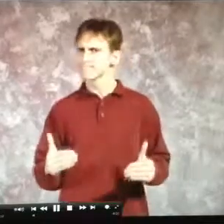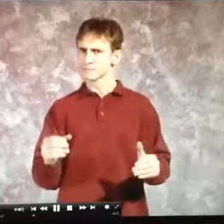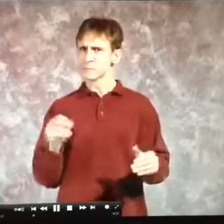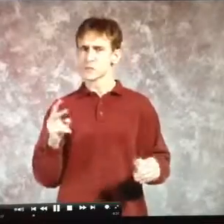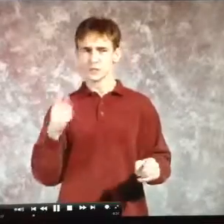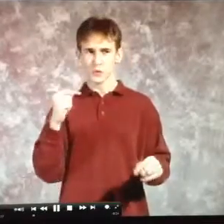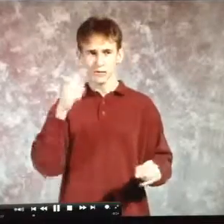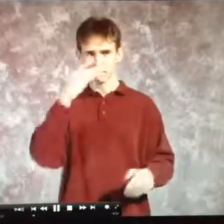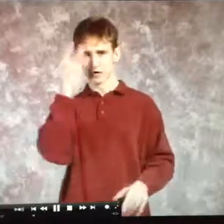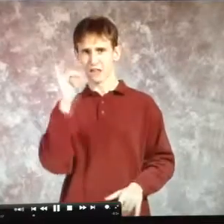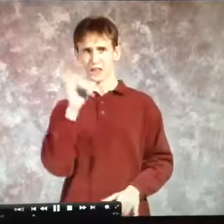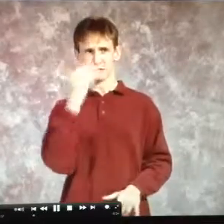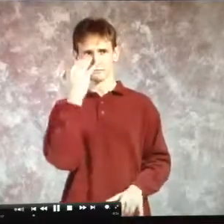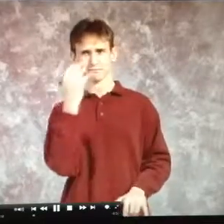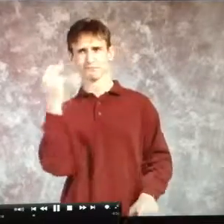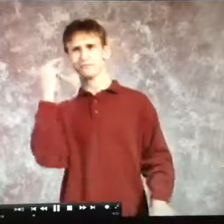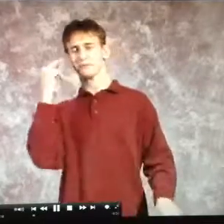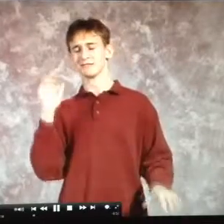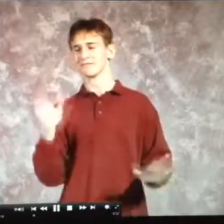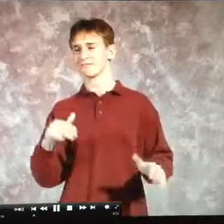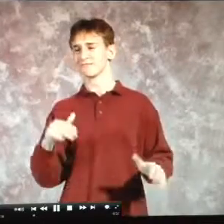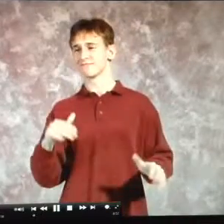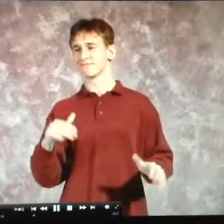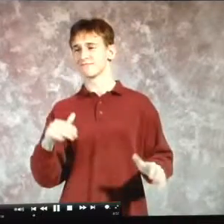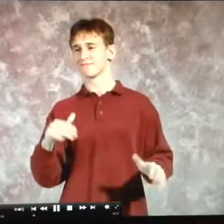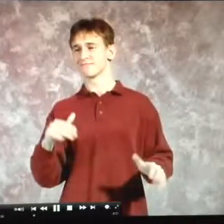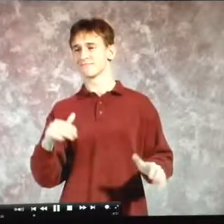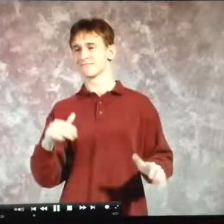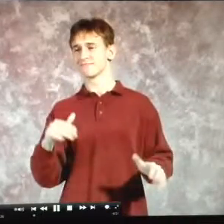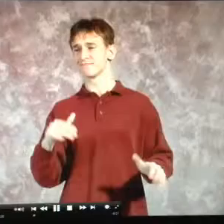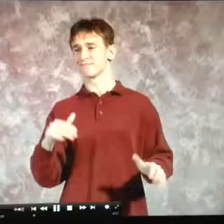And so we tried to forget that experience.